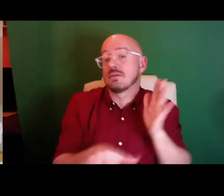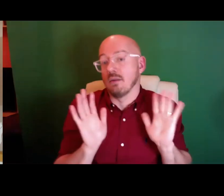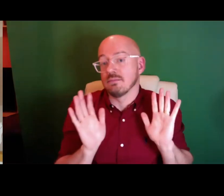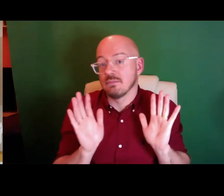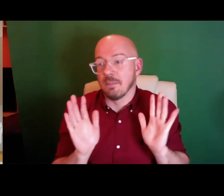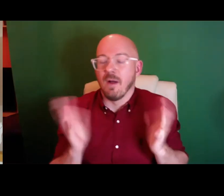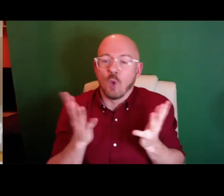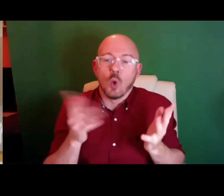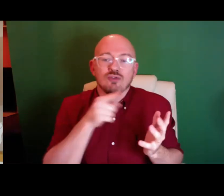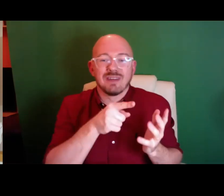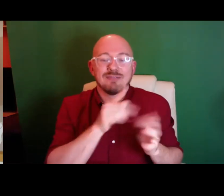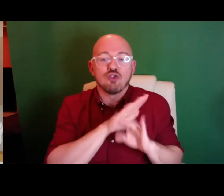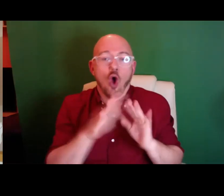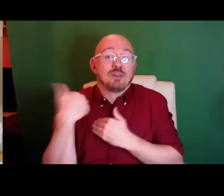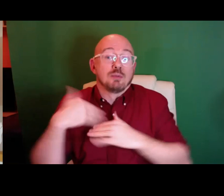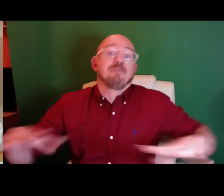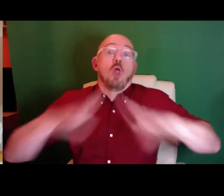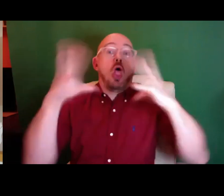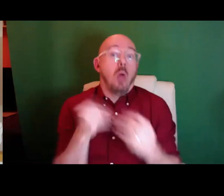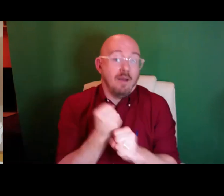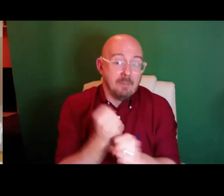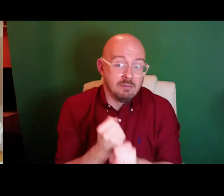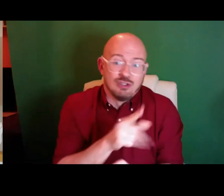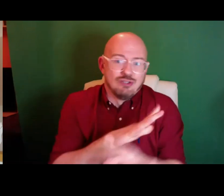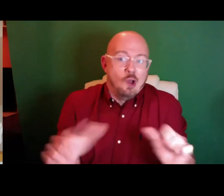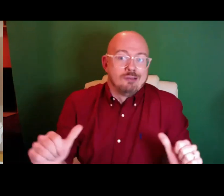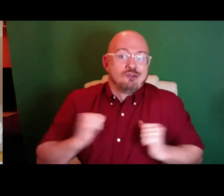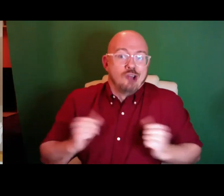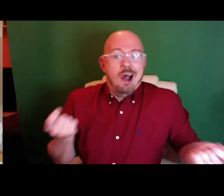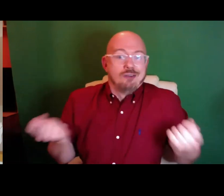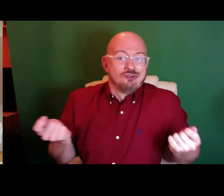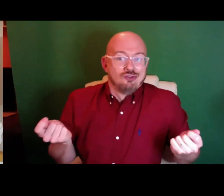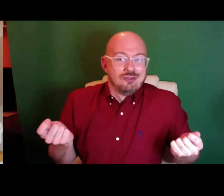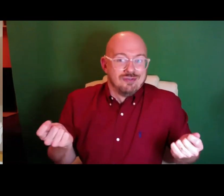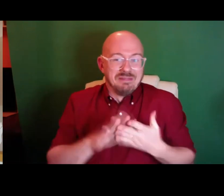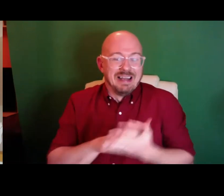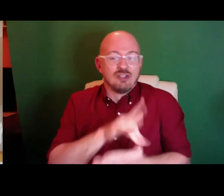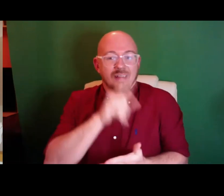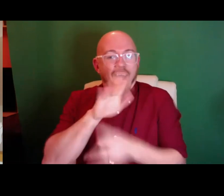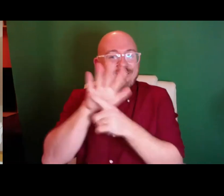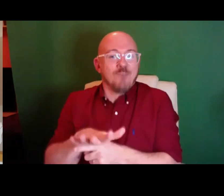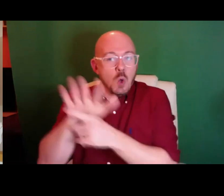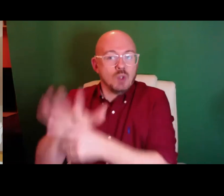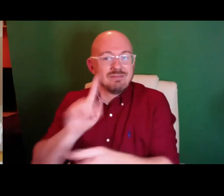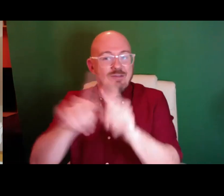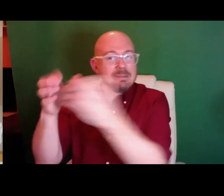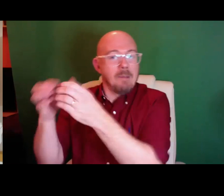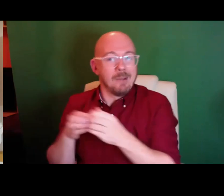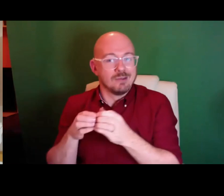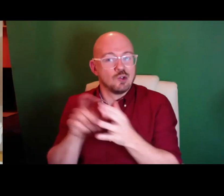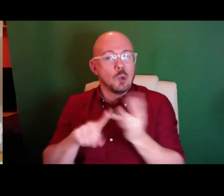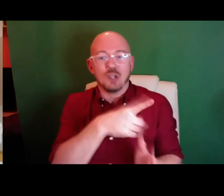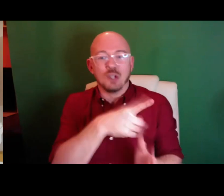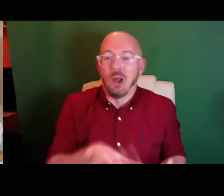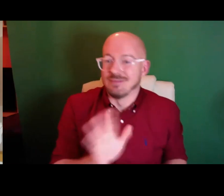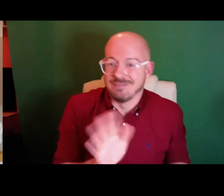fantastic. That's a good start. That's a good starting point. So she obviously is not responsible for everything that the government can